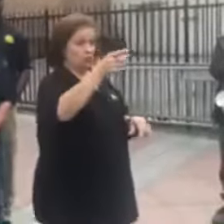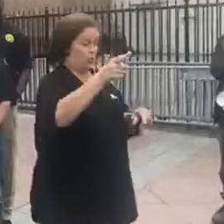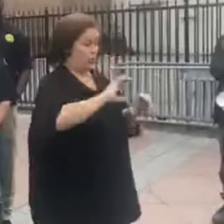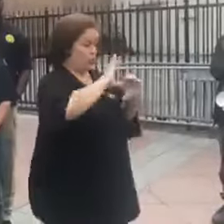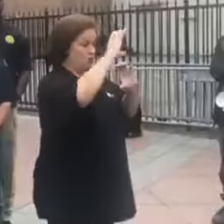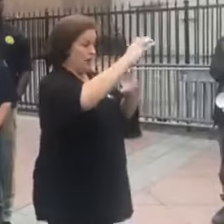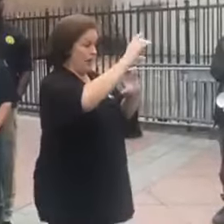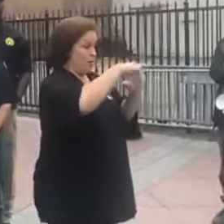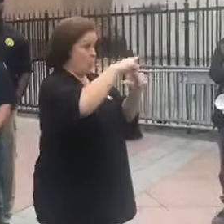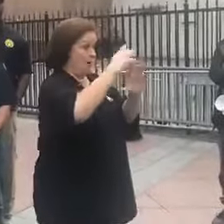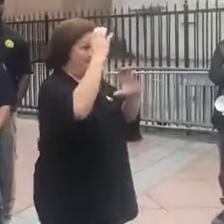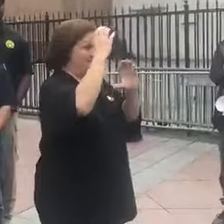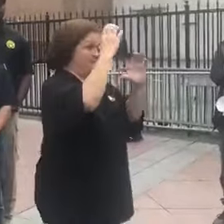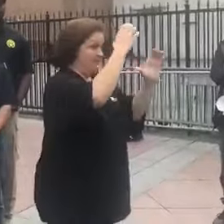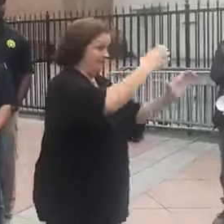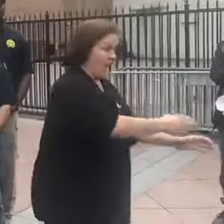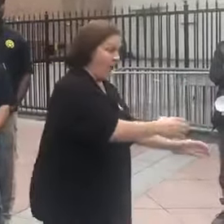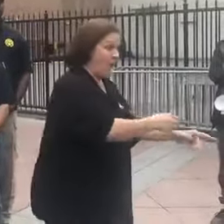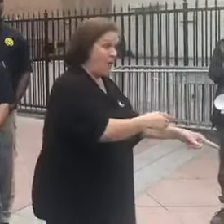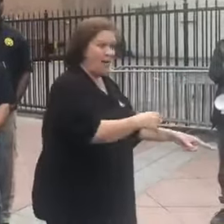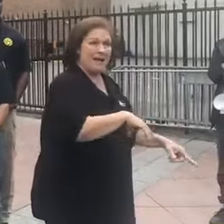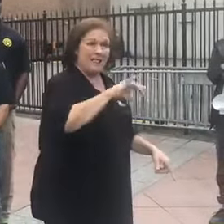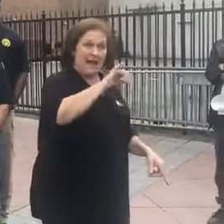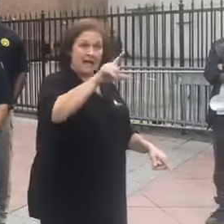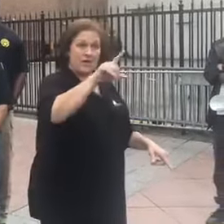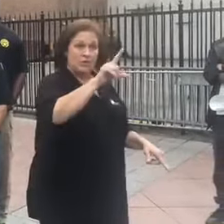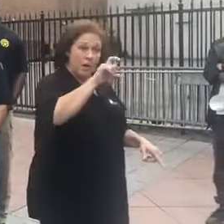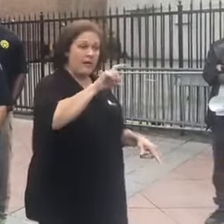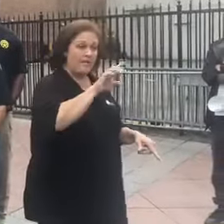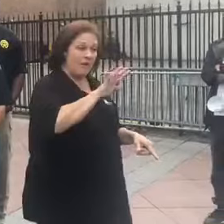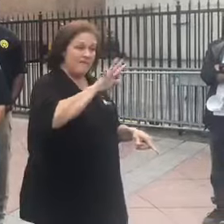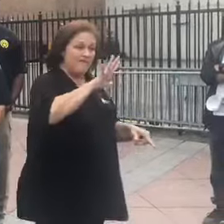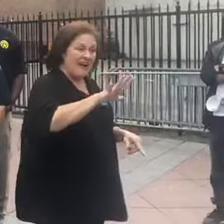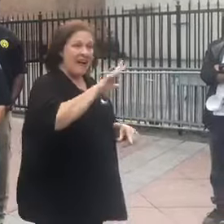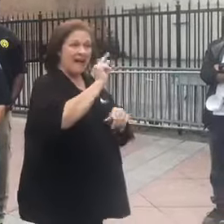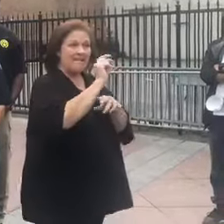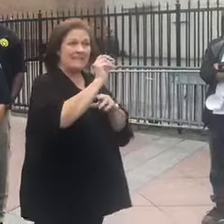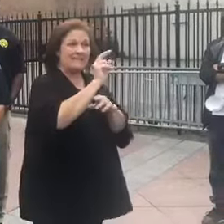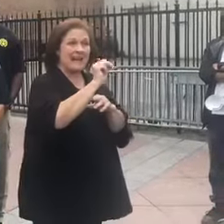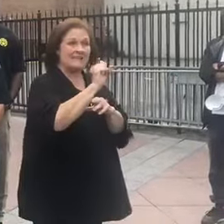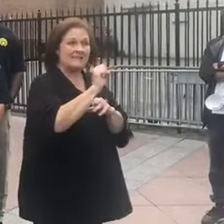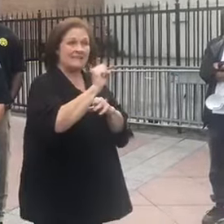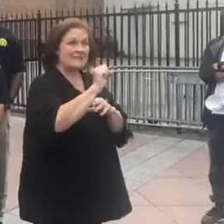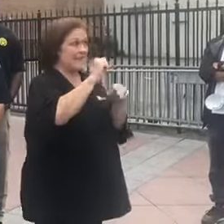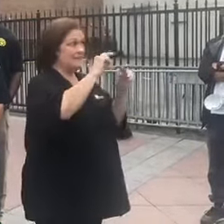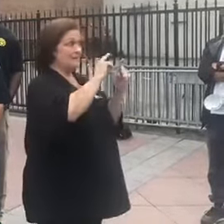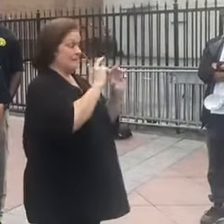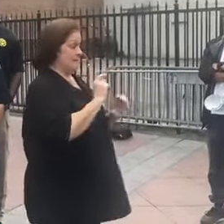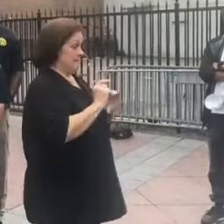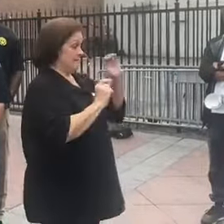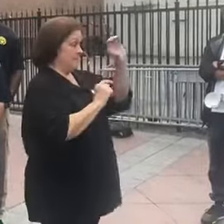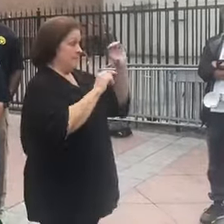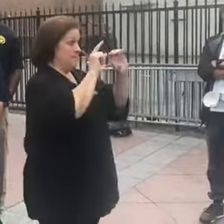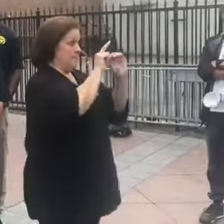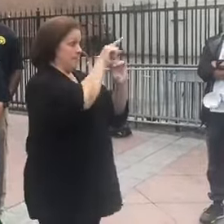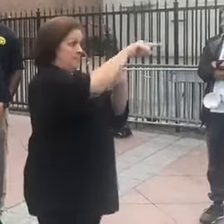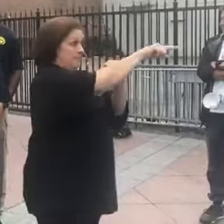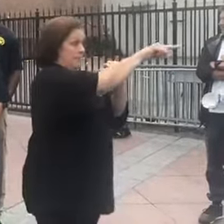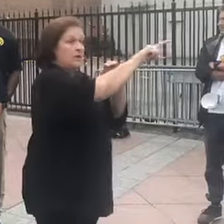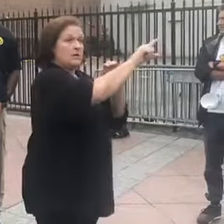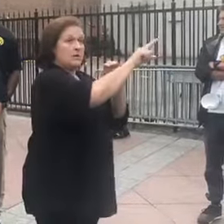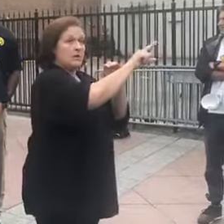base, common sense tells you it's 145 tons up there at the top of that crane. So from the basket where that carries the driver